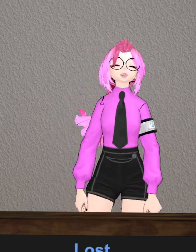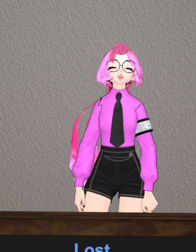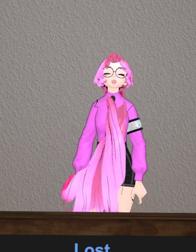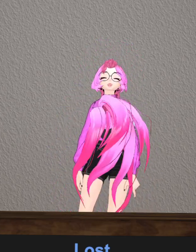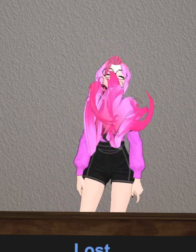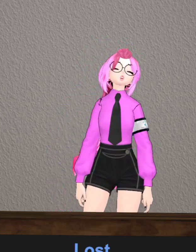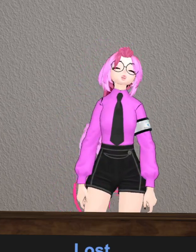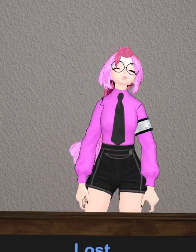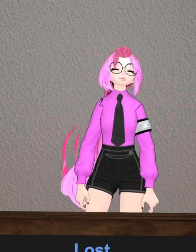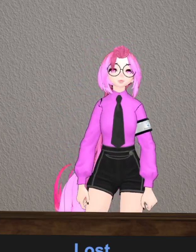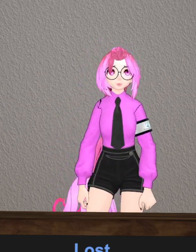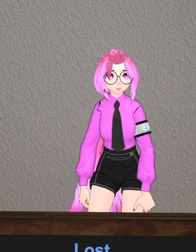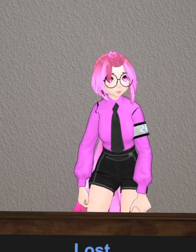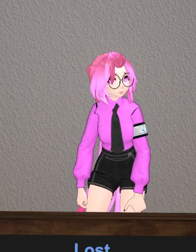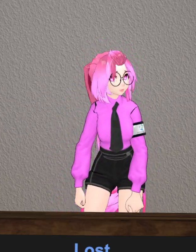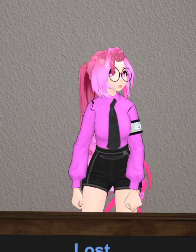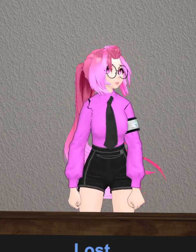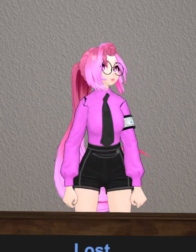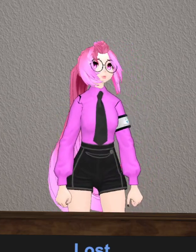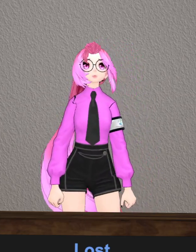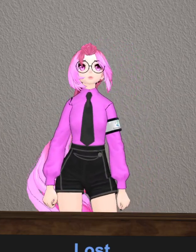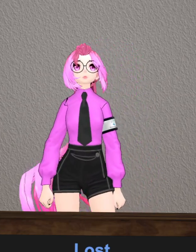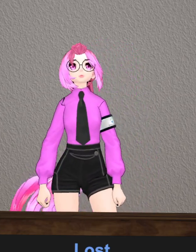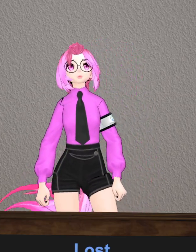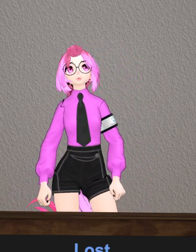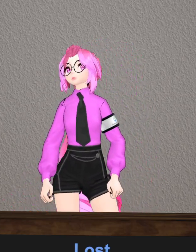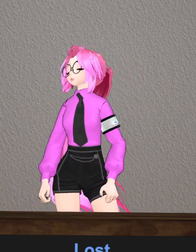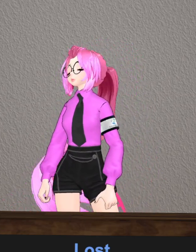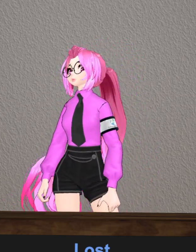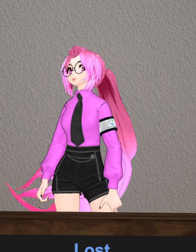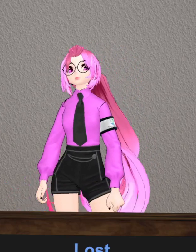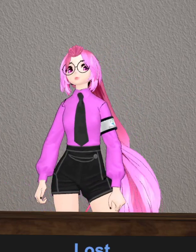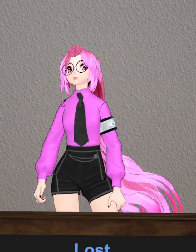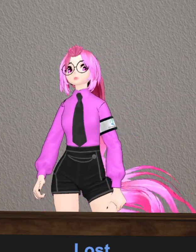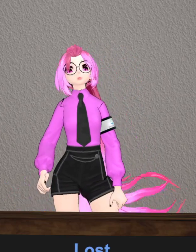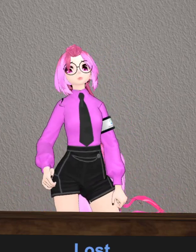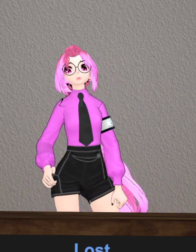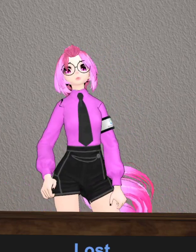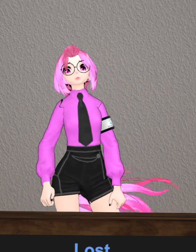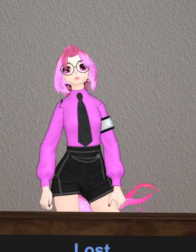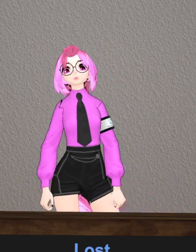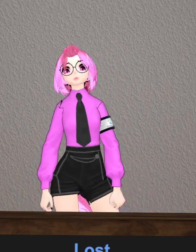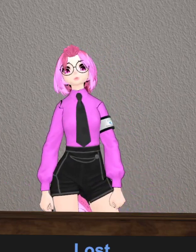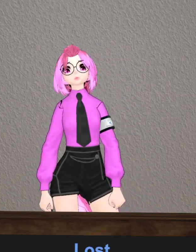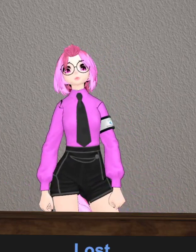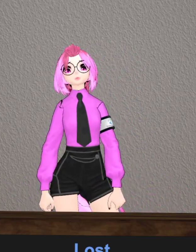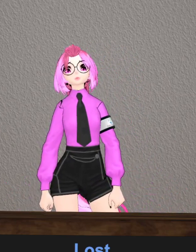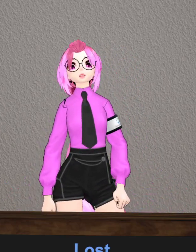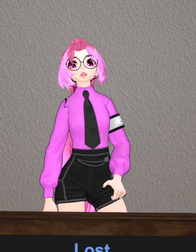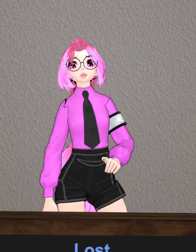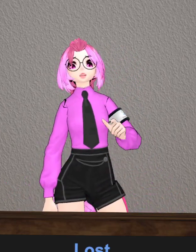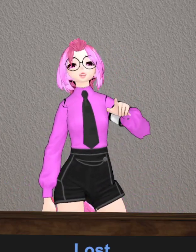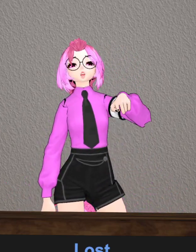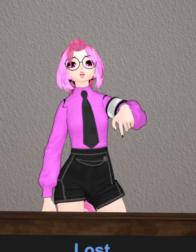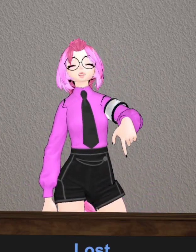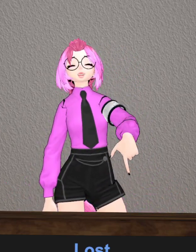Hit V. Yeah, hit the letter